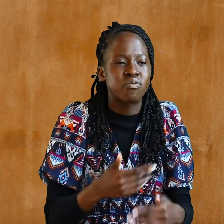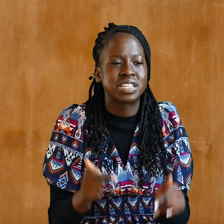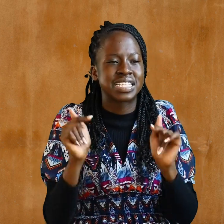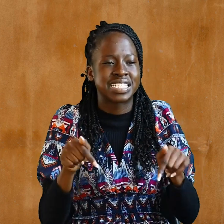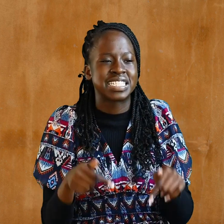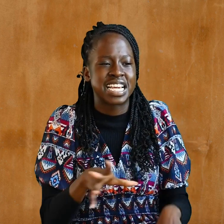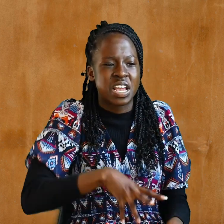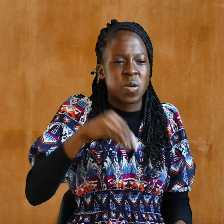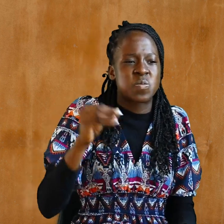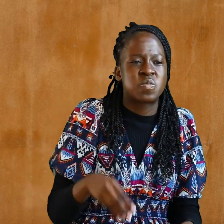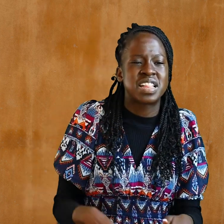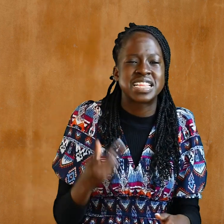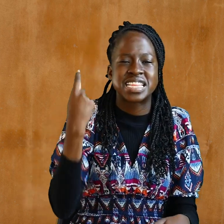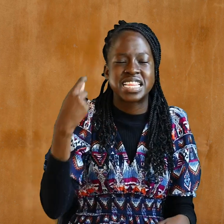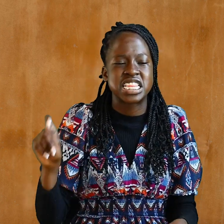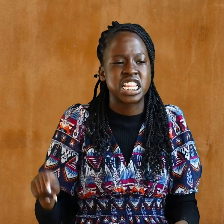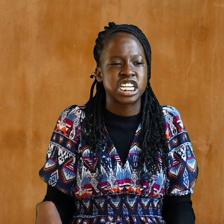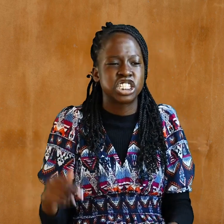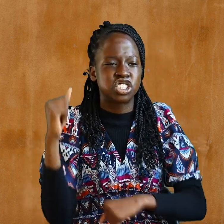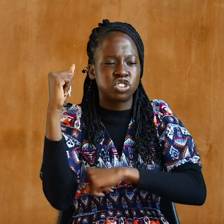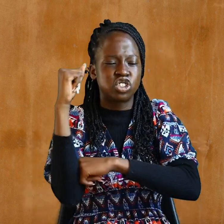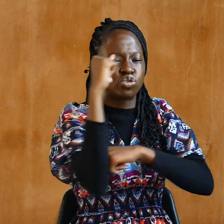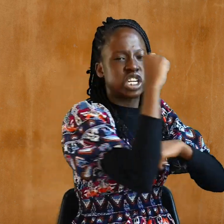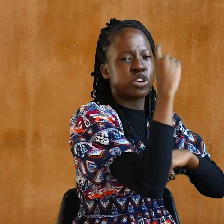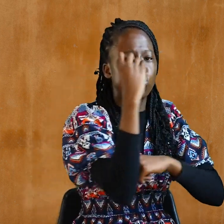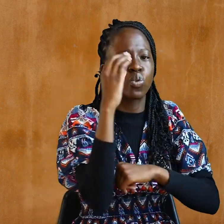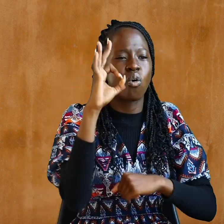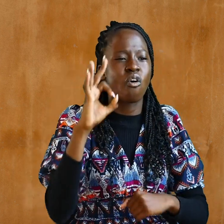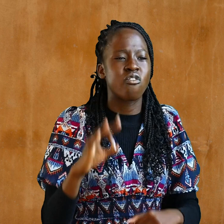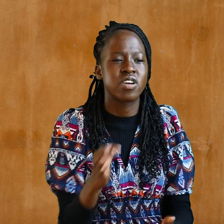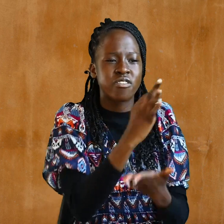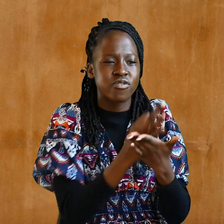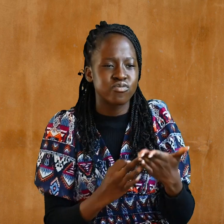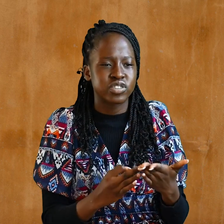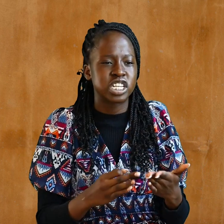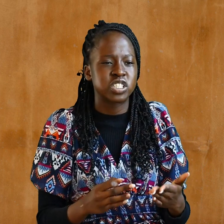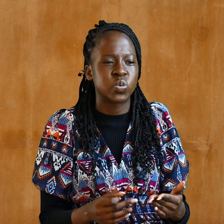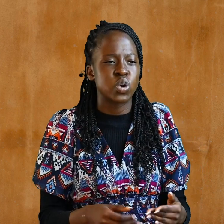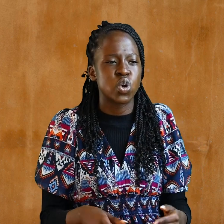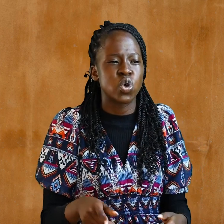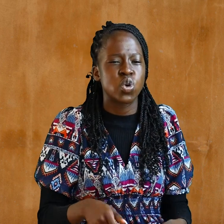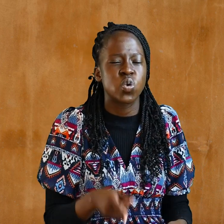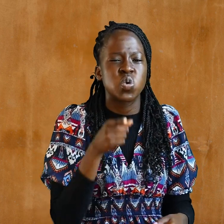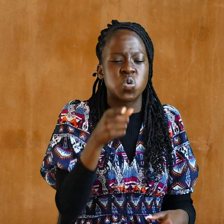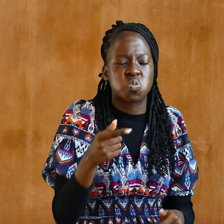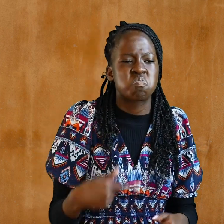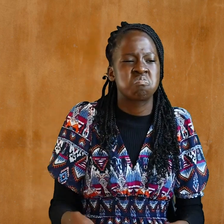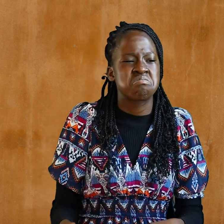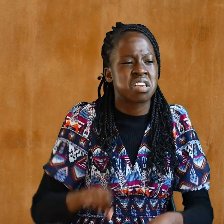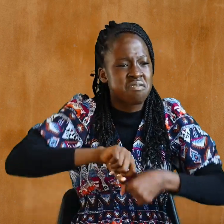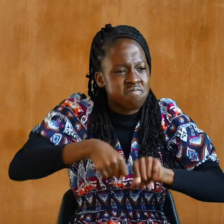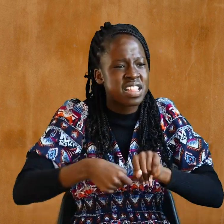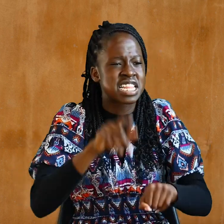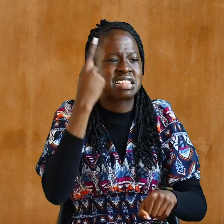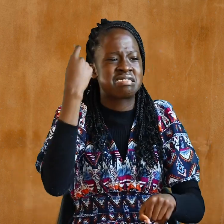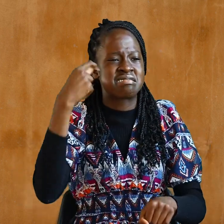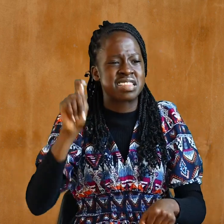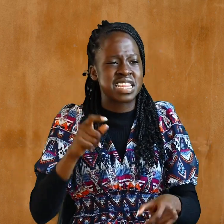faith with which you can extinguish all the flaming arrows of the evil one. Take